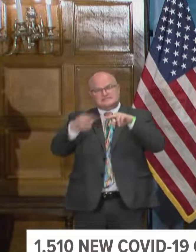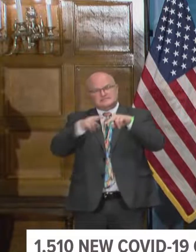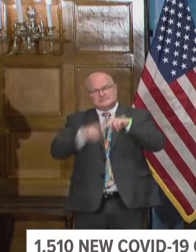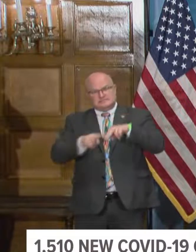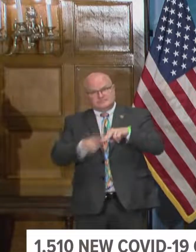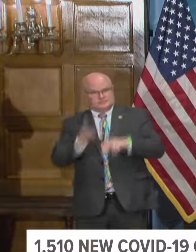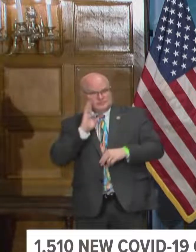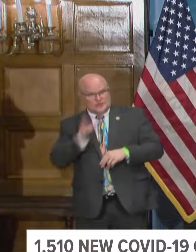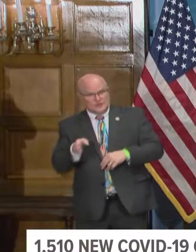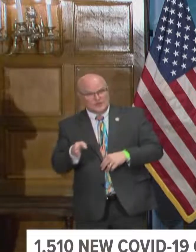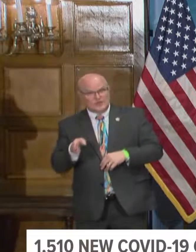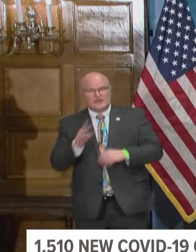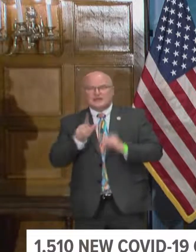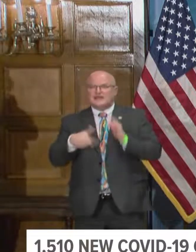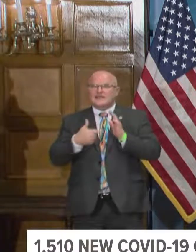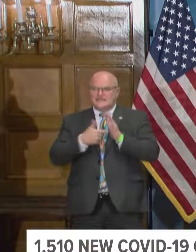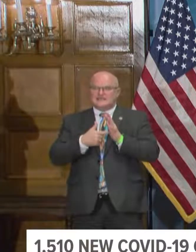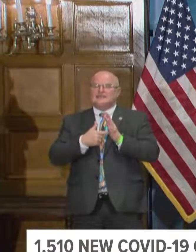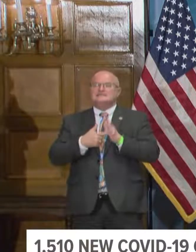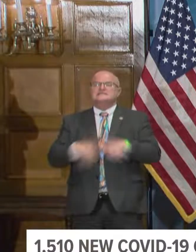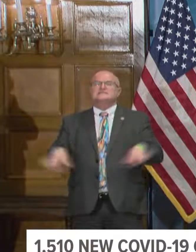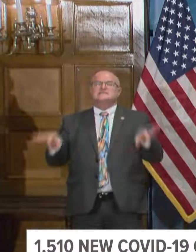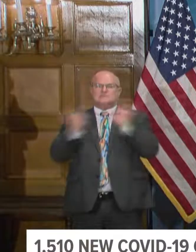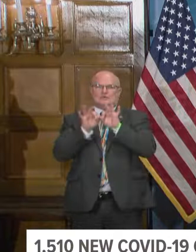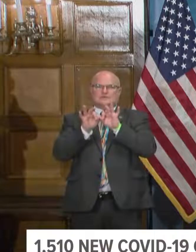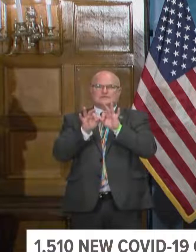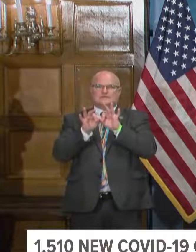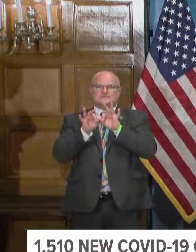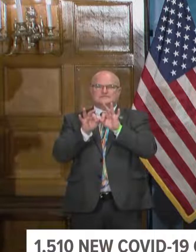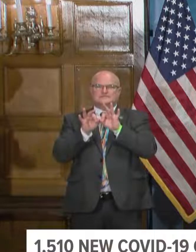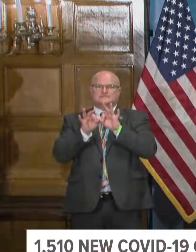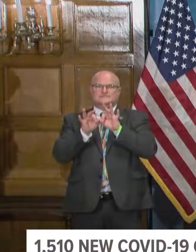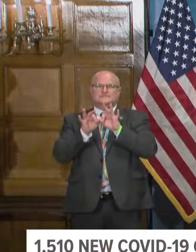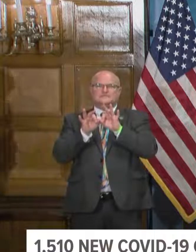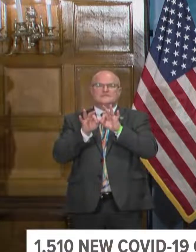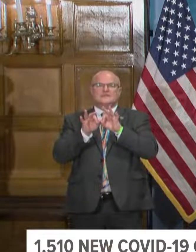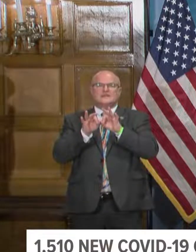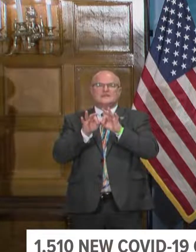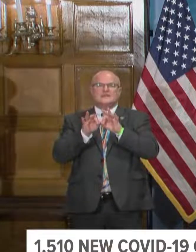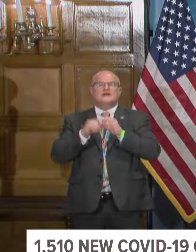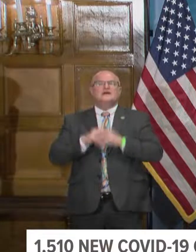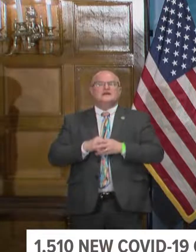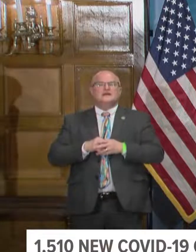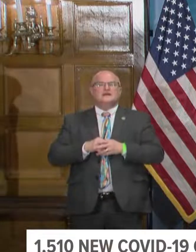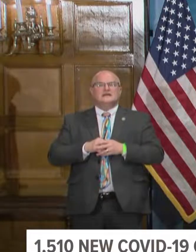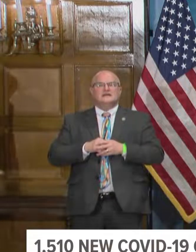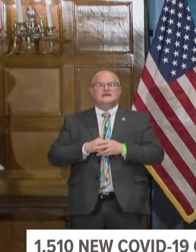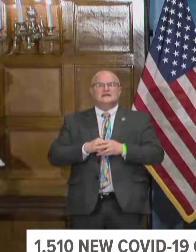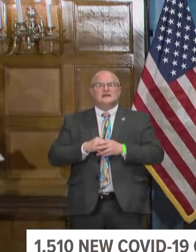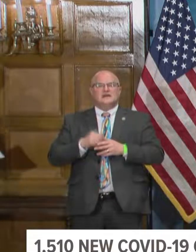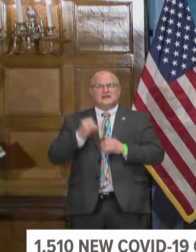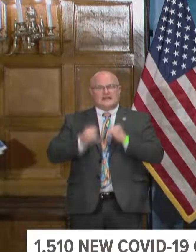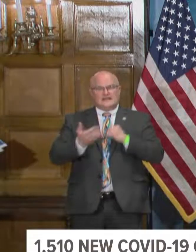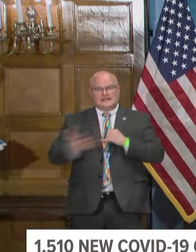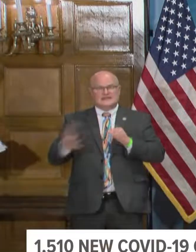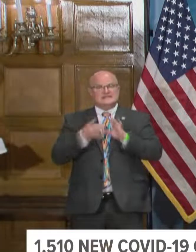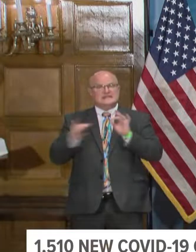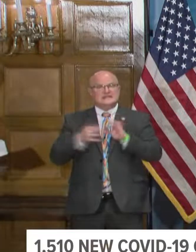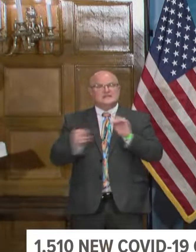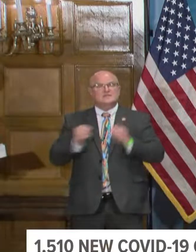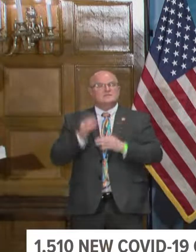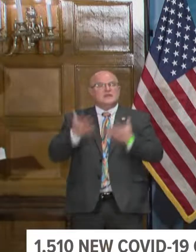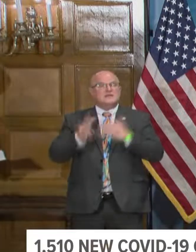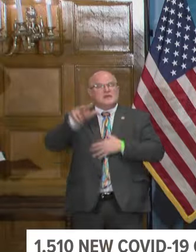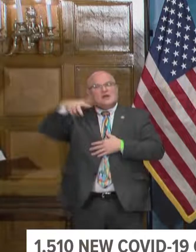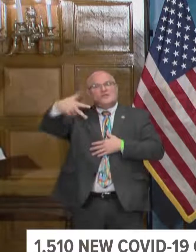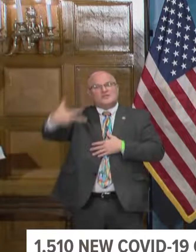significantly, so these are very effective vaccines. Lastly, the final thing I wanted to tell you about was the possibility of a third vaccine